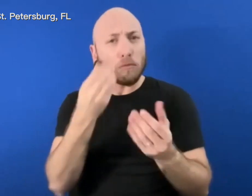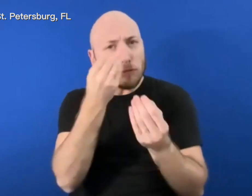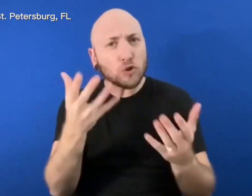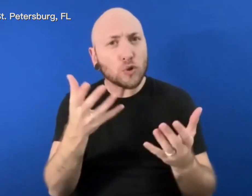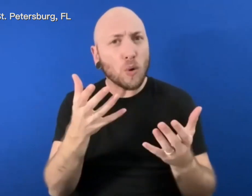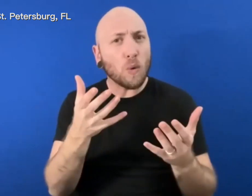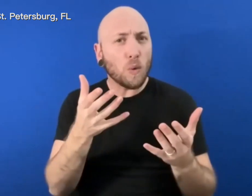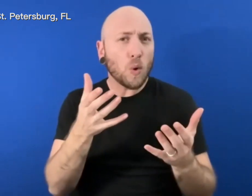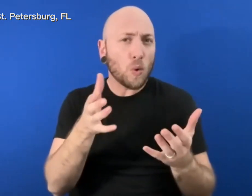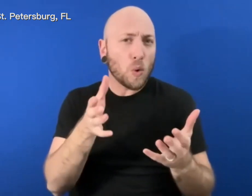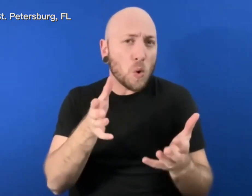my life.